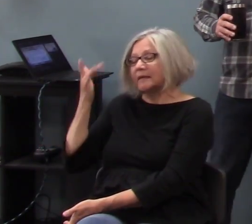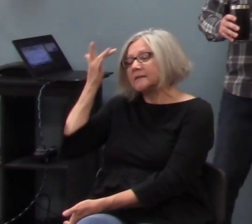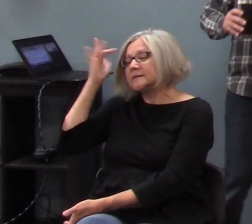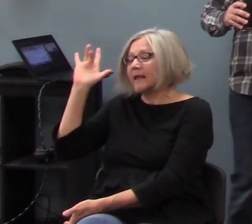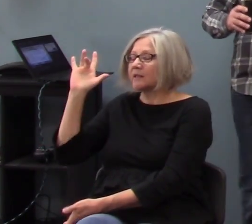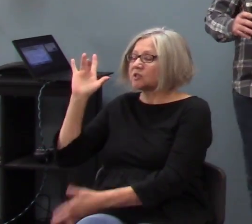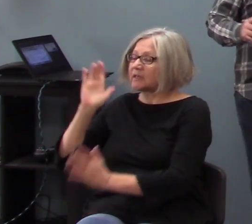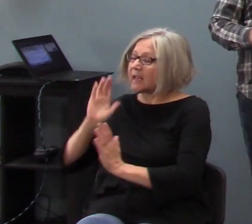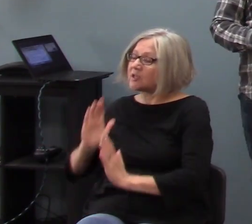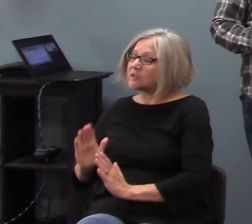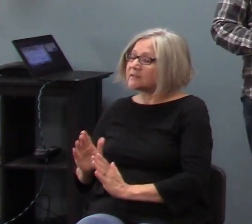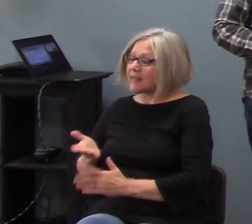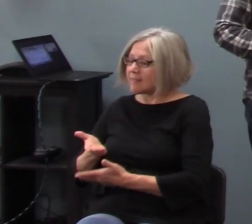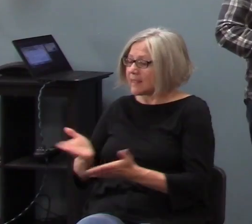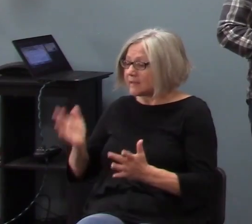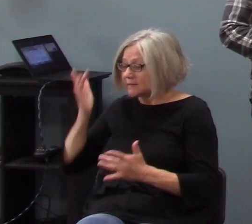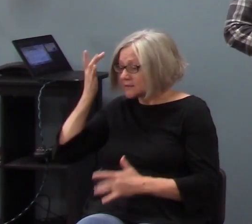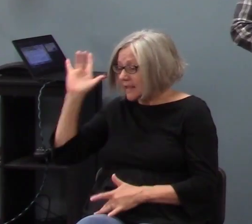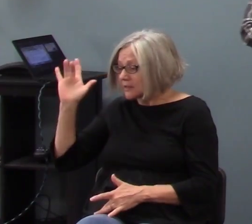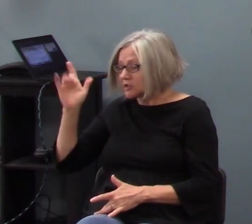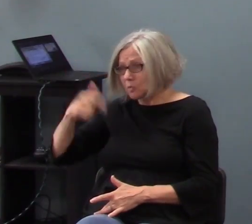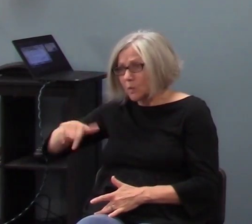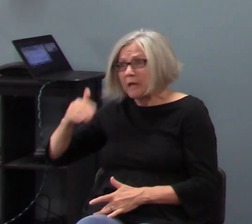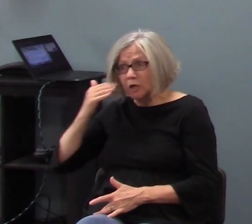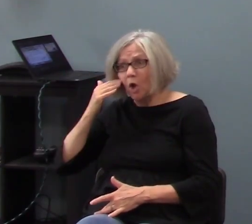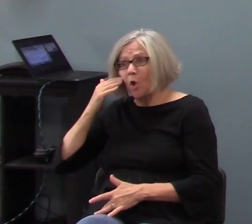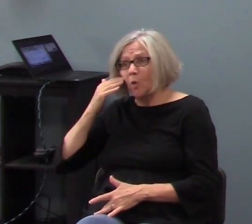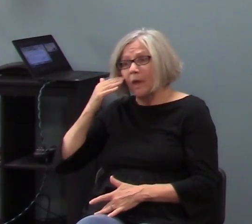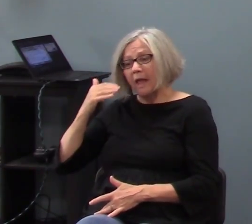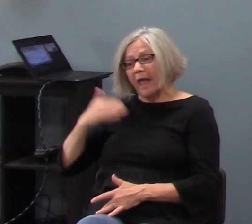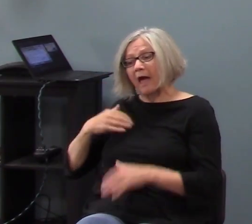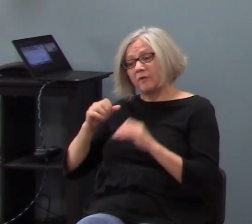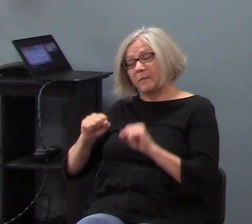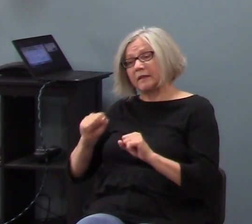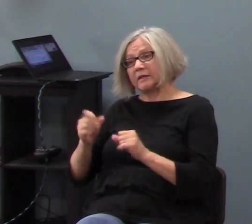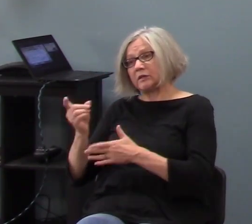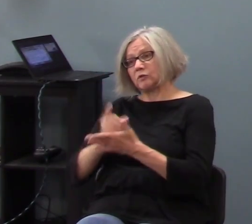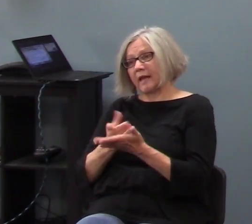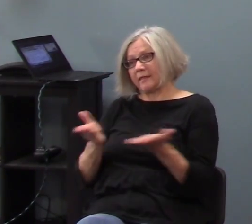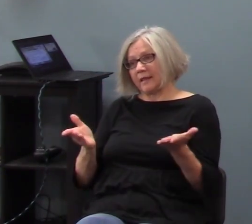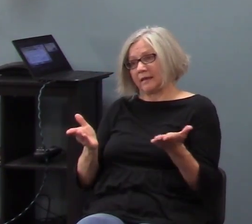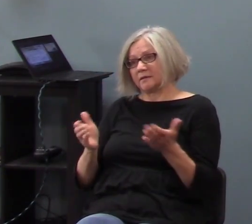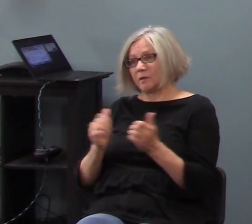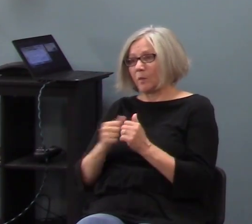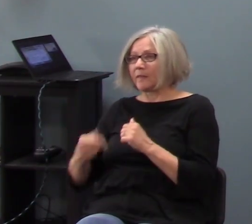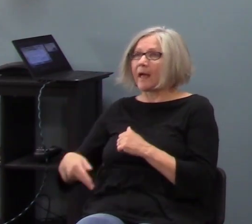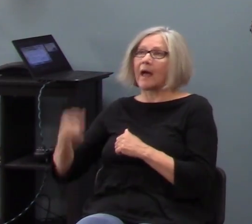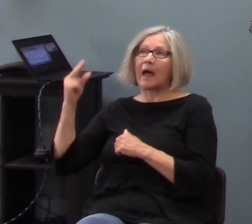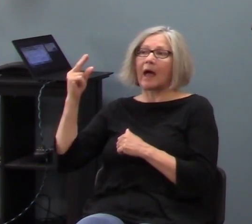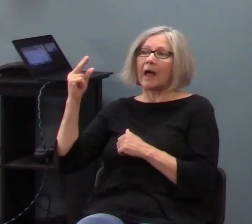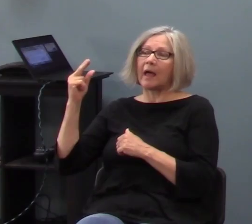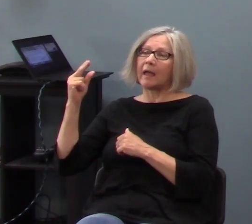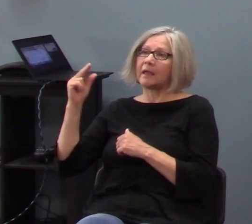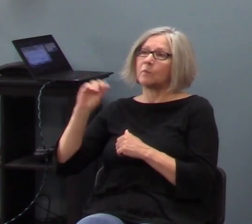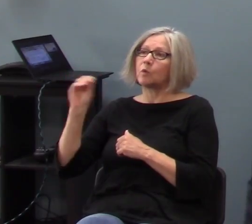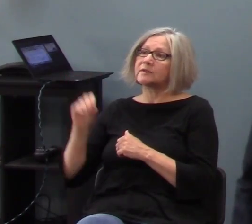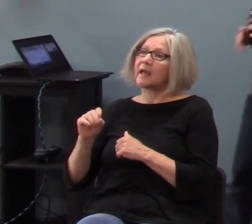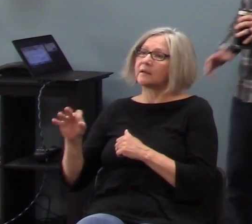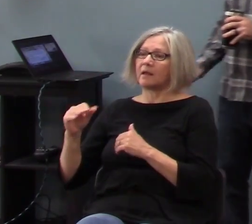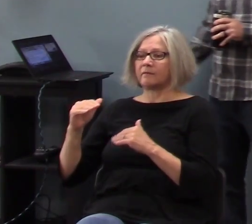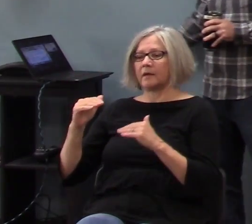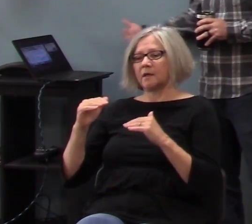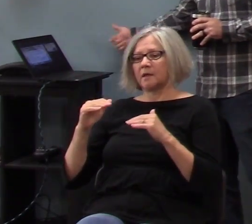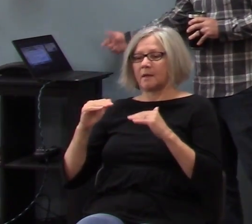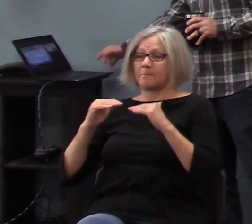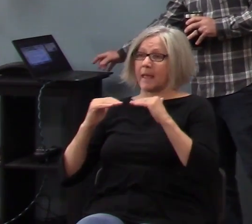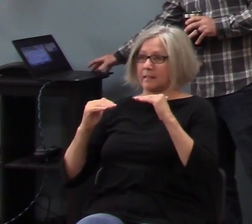agents, things that are intelligent, we know have the ability to design things with a high degree of precision and balance. And so